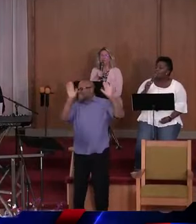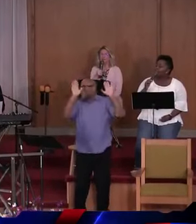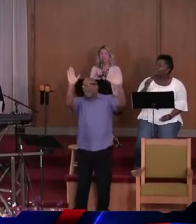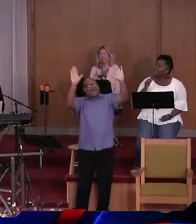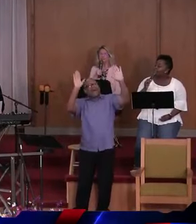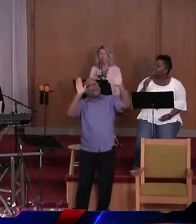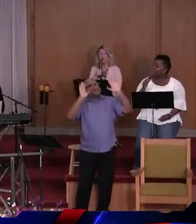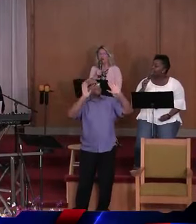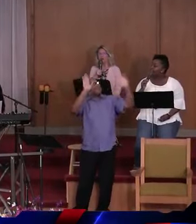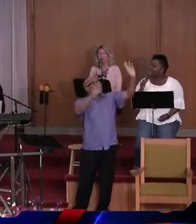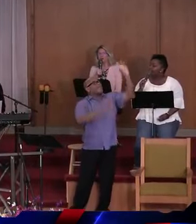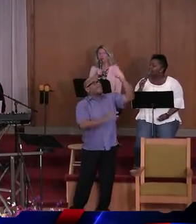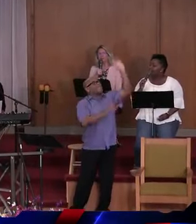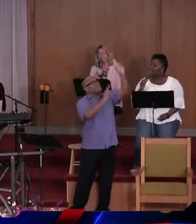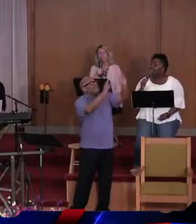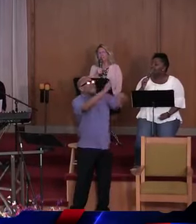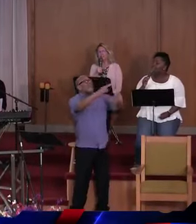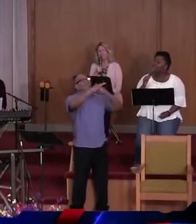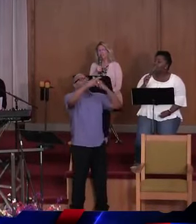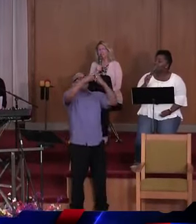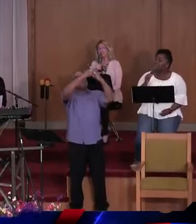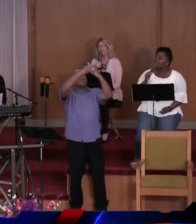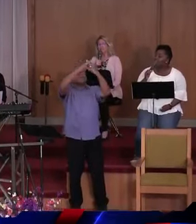to magnify his